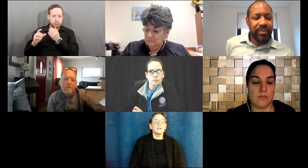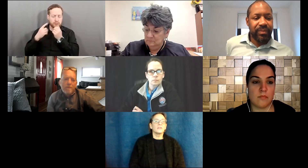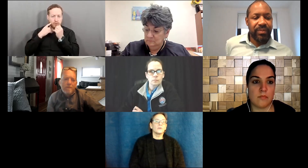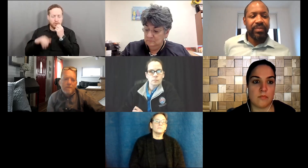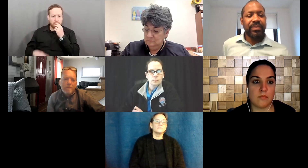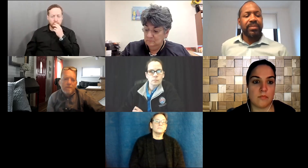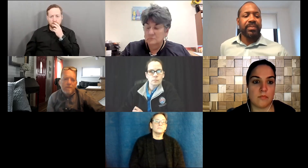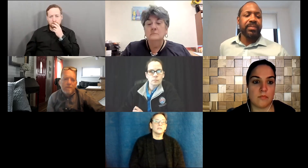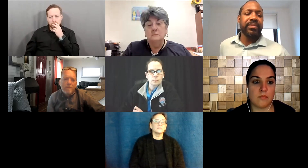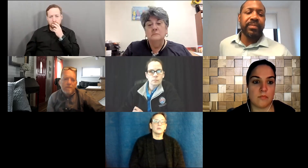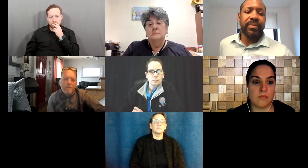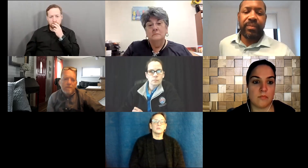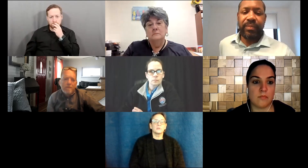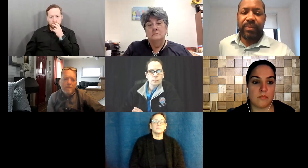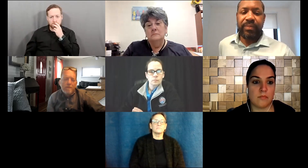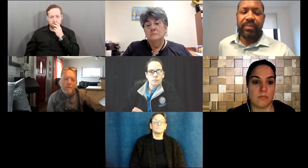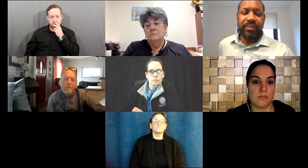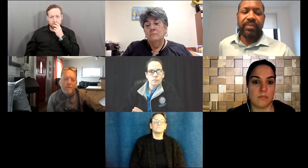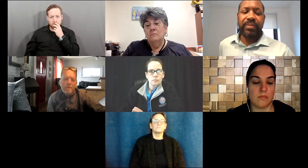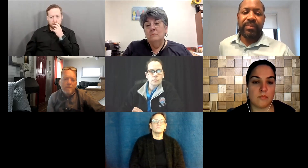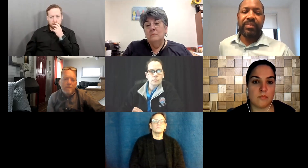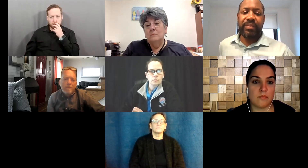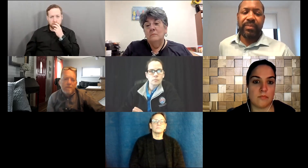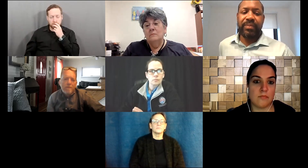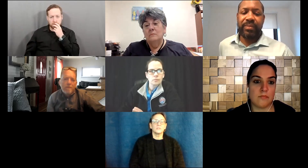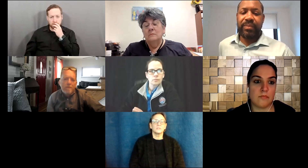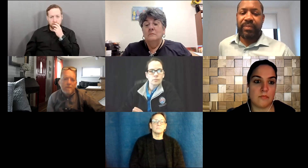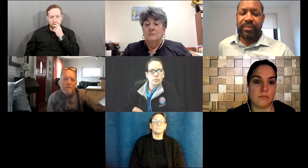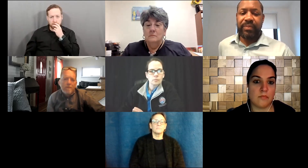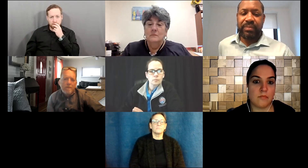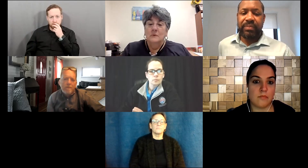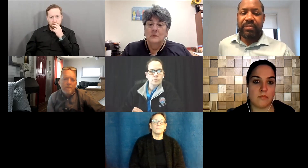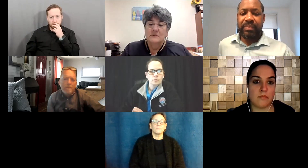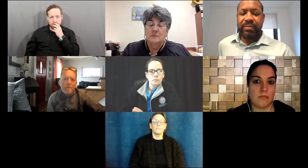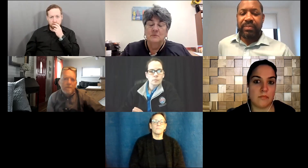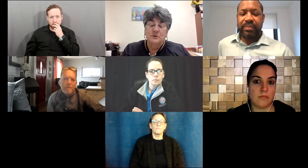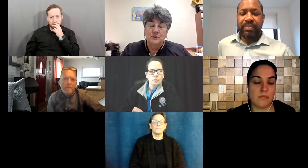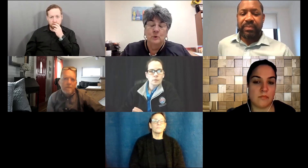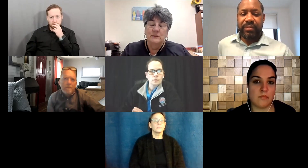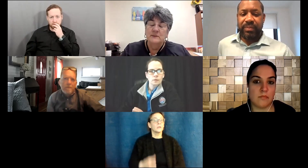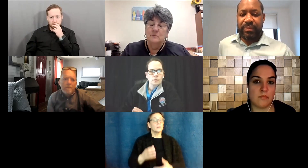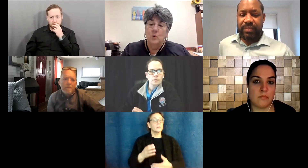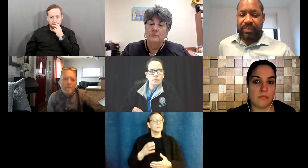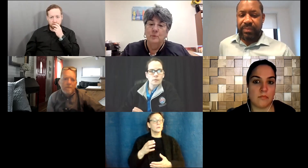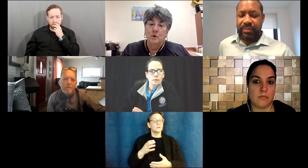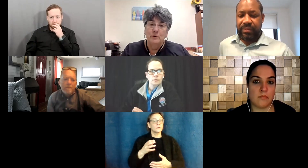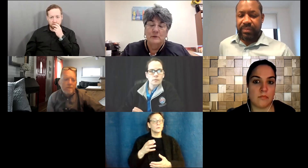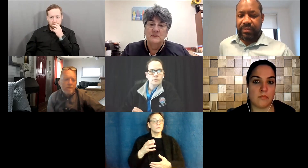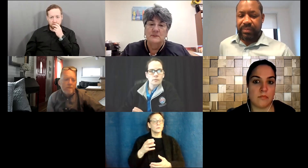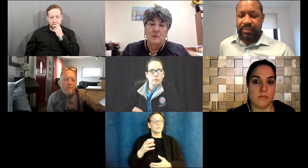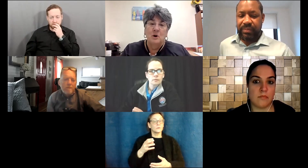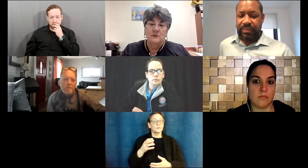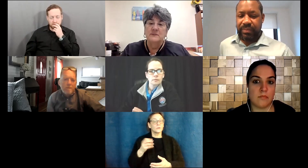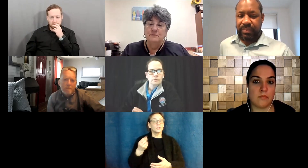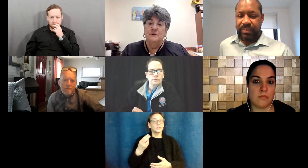VR money, though, that's a possibility. Said Tim. She told us that one of her programs